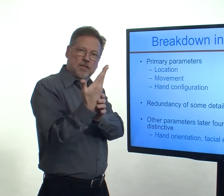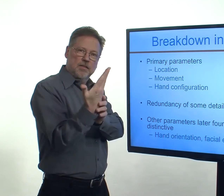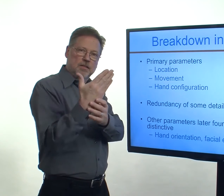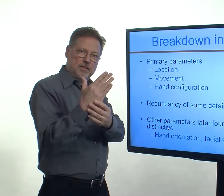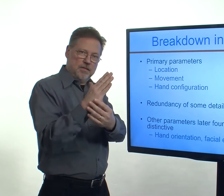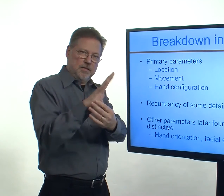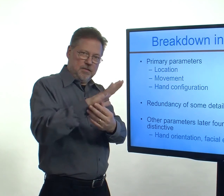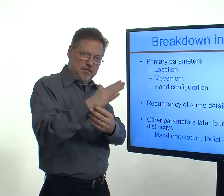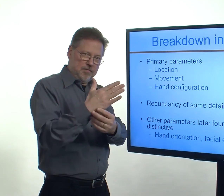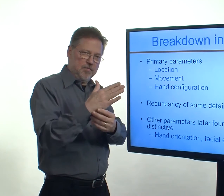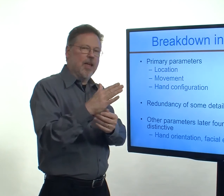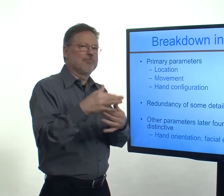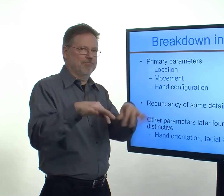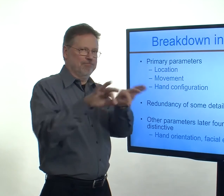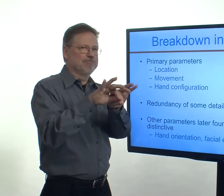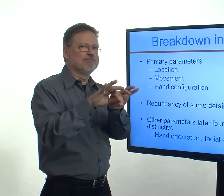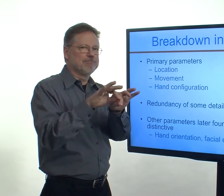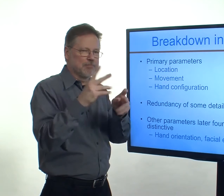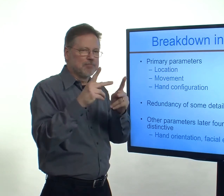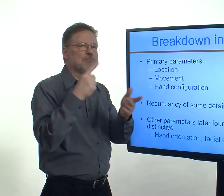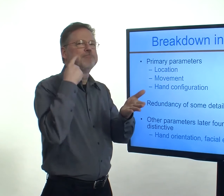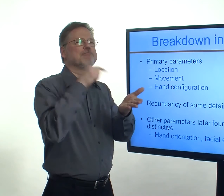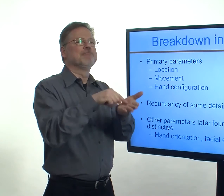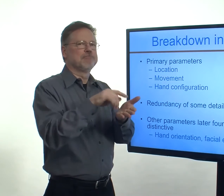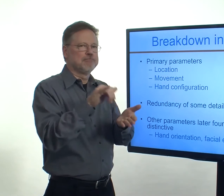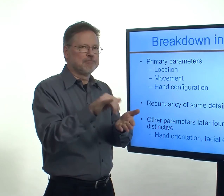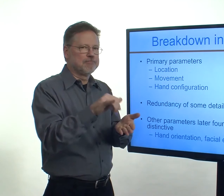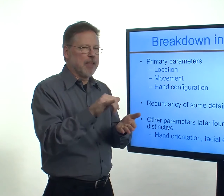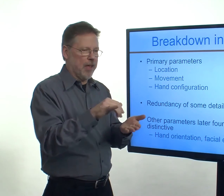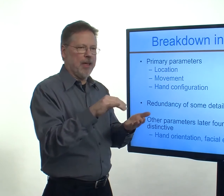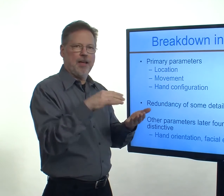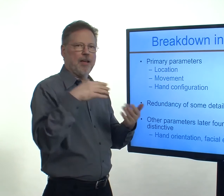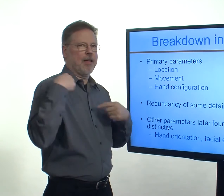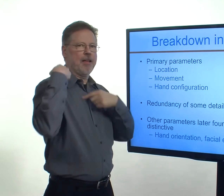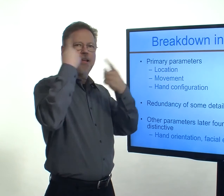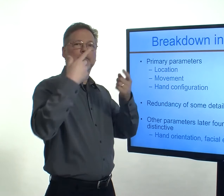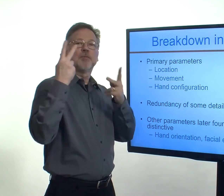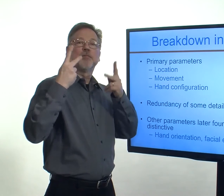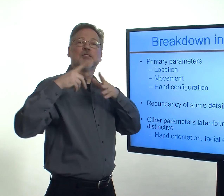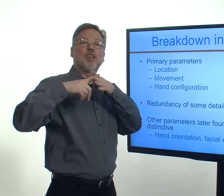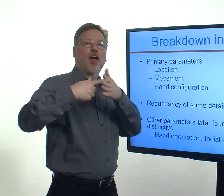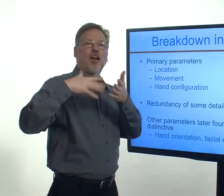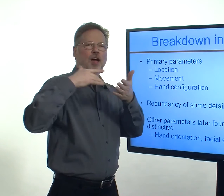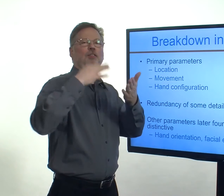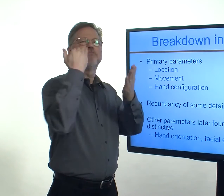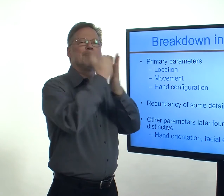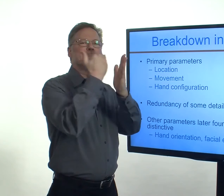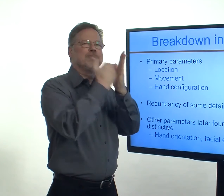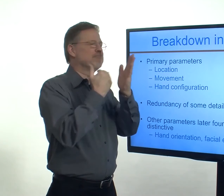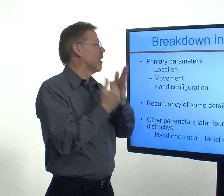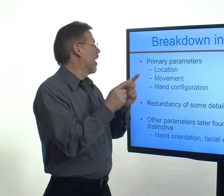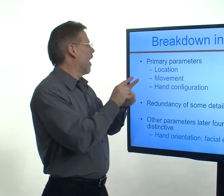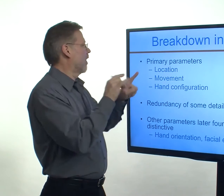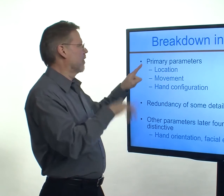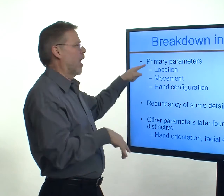which refers to the angle of one's palm, has been deemed essential. At the outset of research on ASL, only these